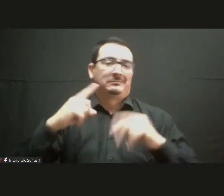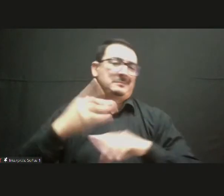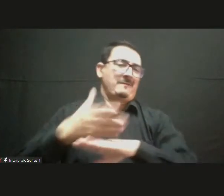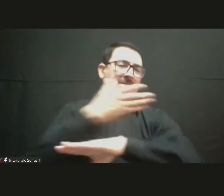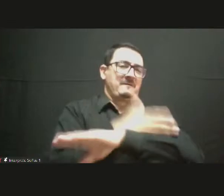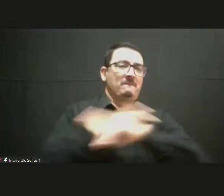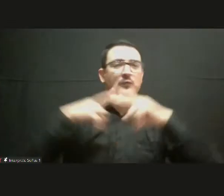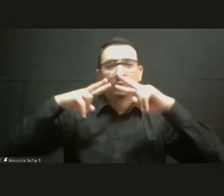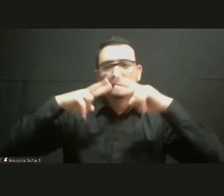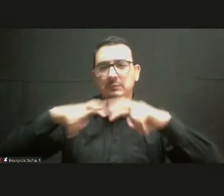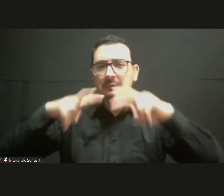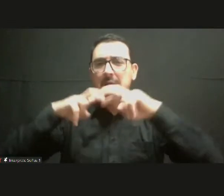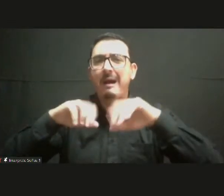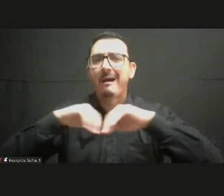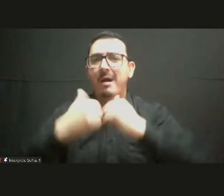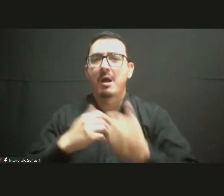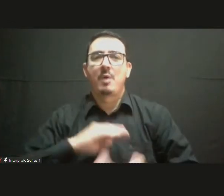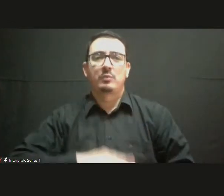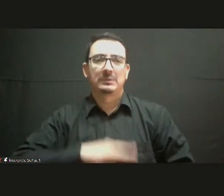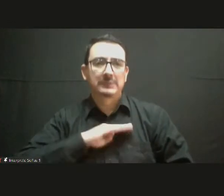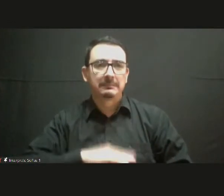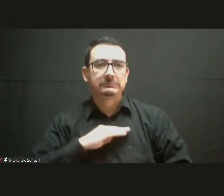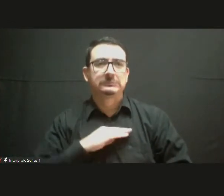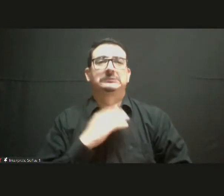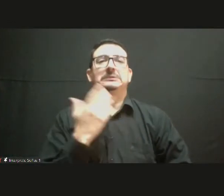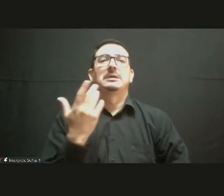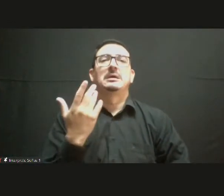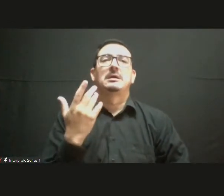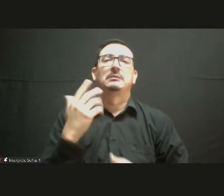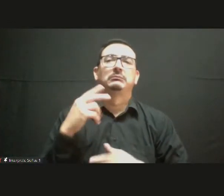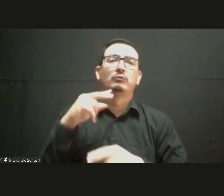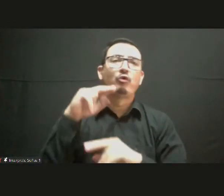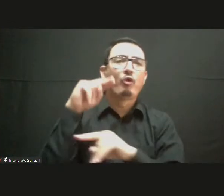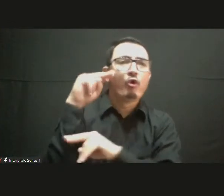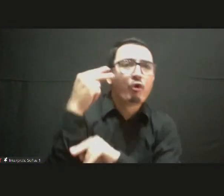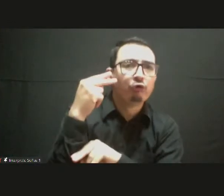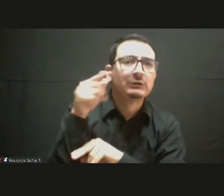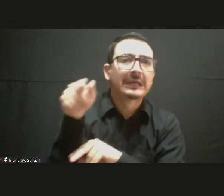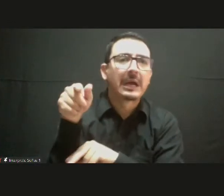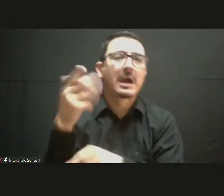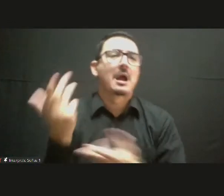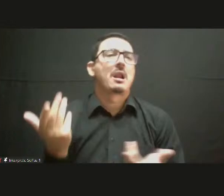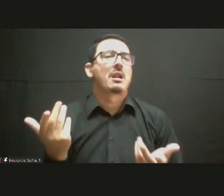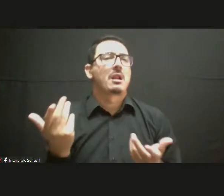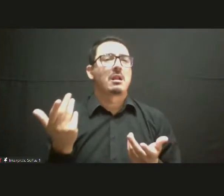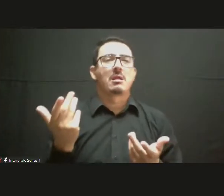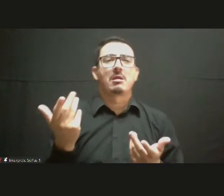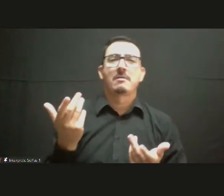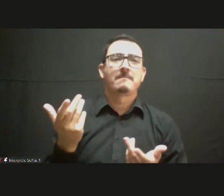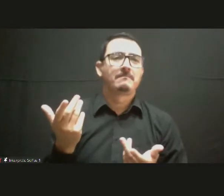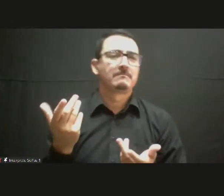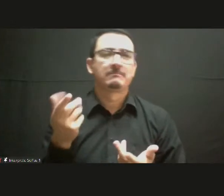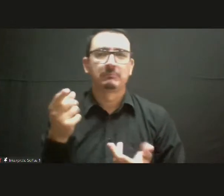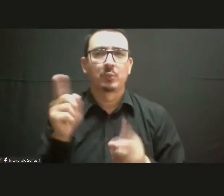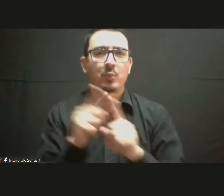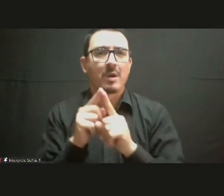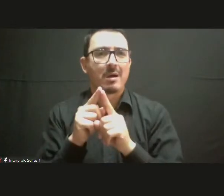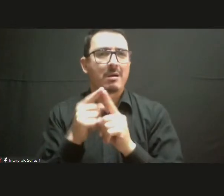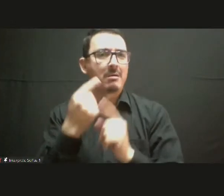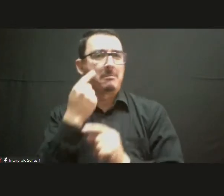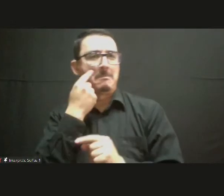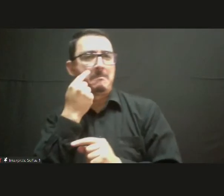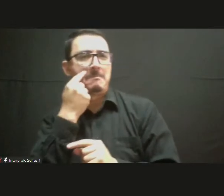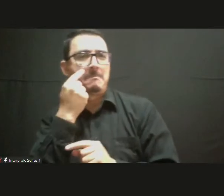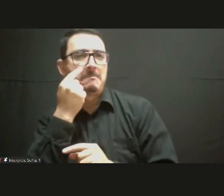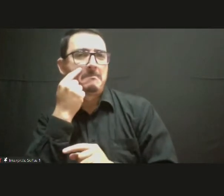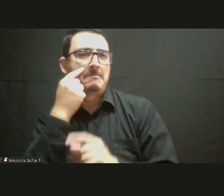of resilience proofing the region's tourism industry. The Caribbean Public